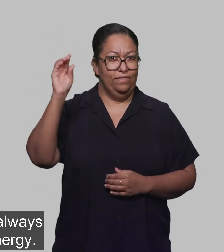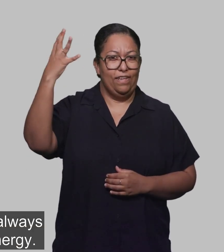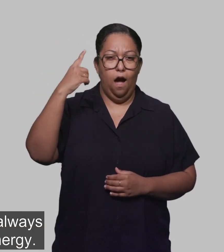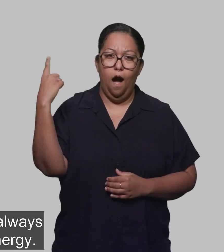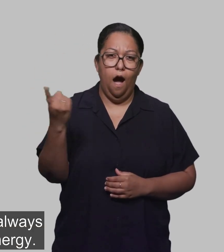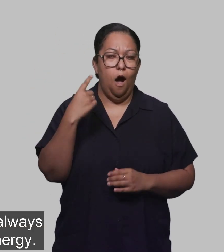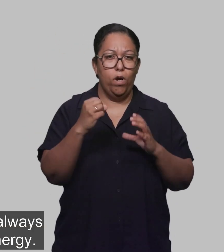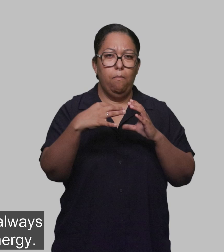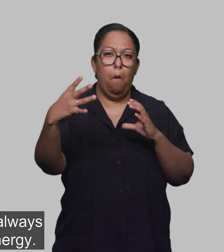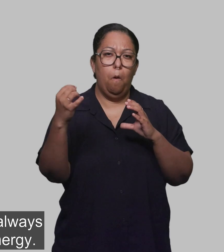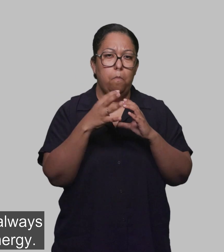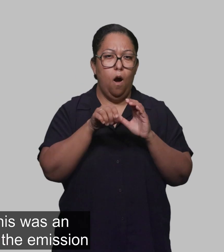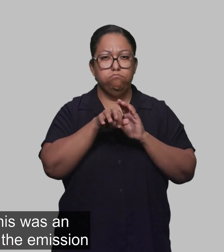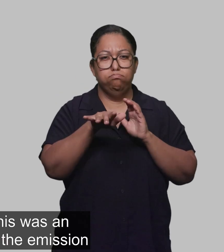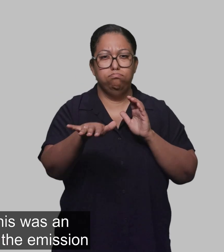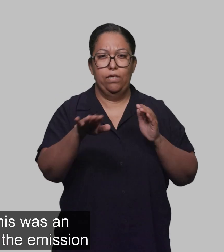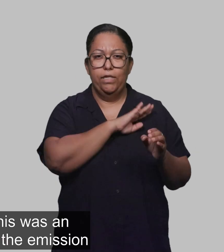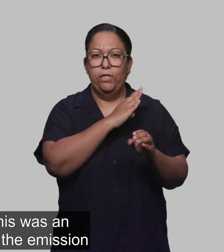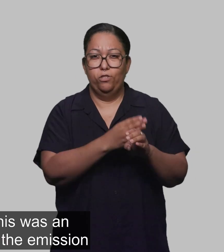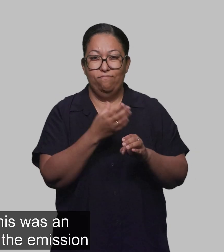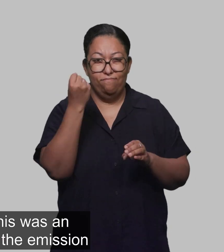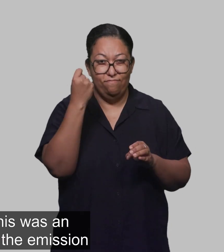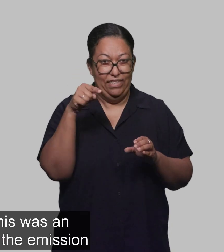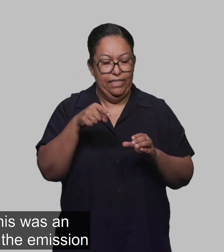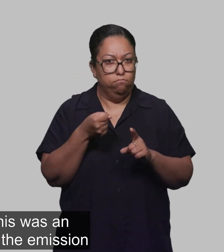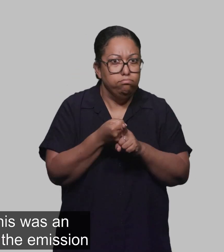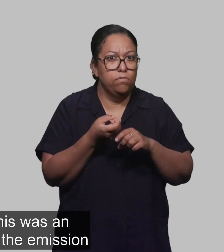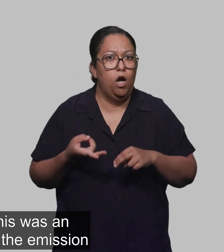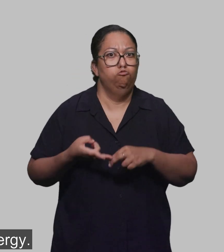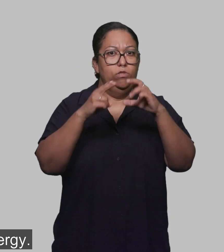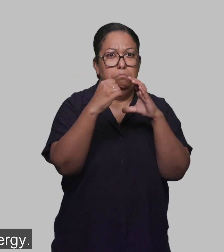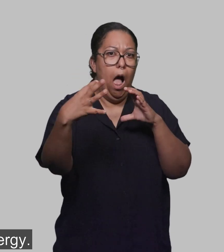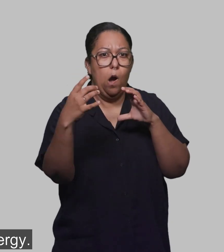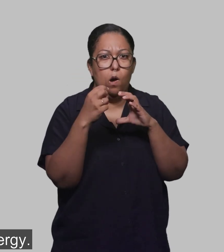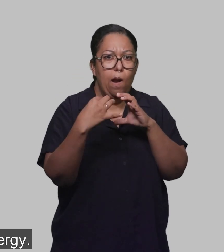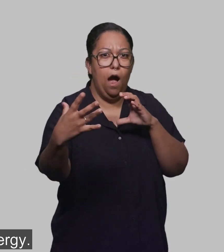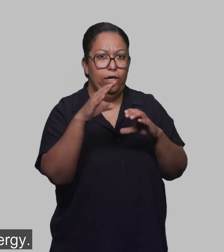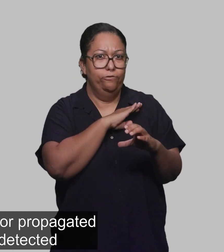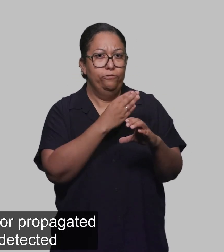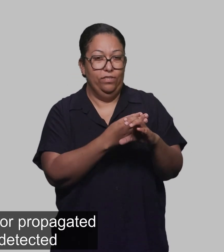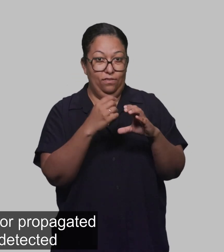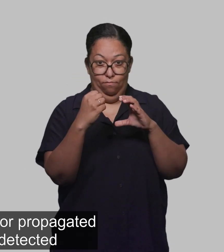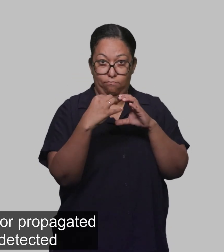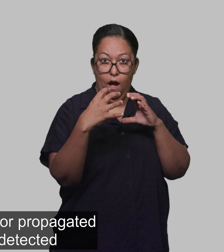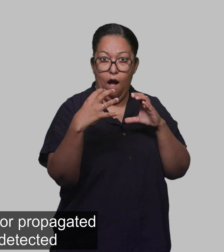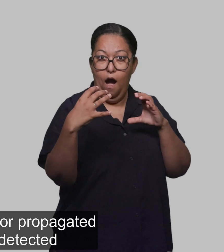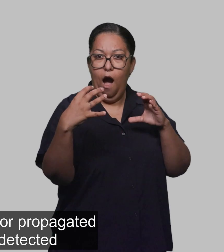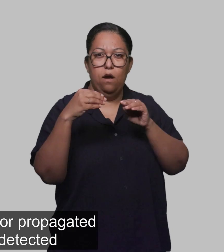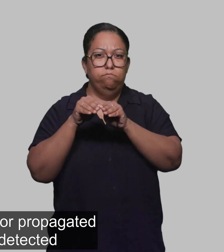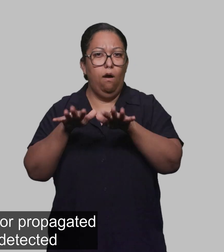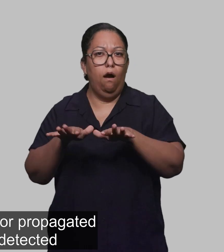sun is always emitting energy. And as I said, this was an abrupt increase in the emission of that energy. The energy moved